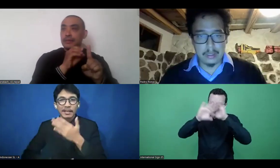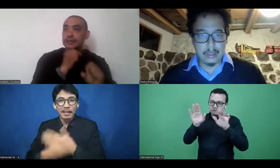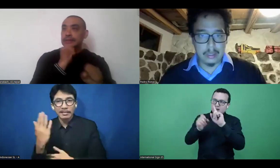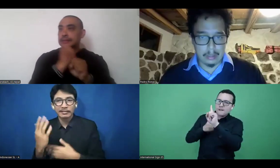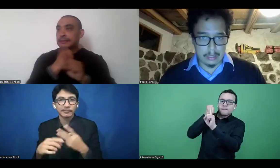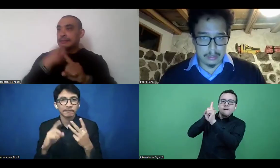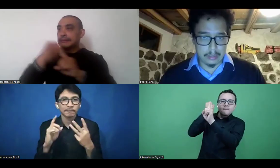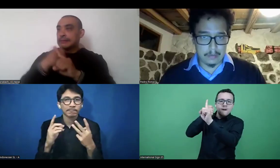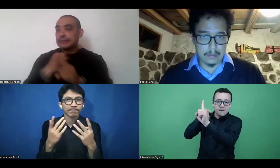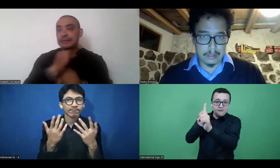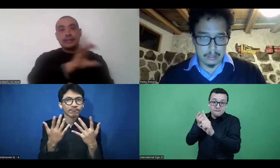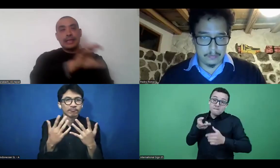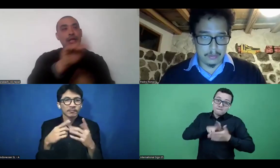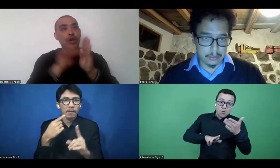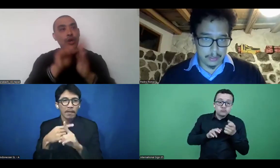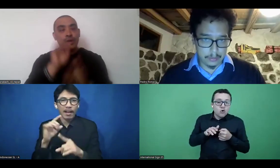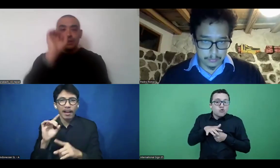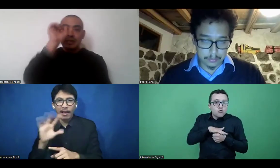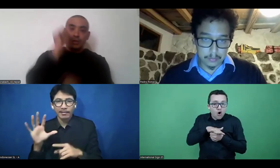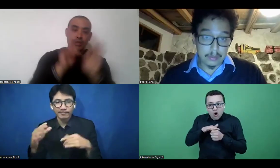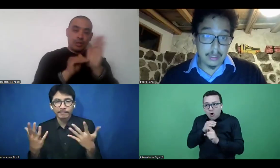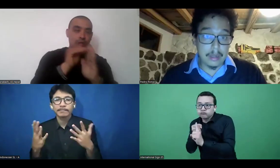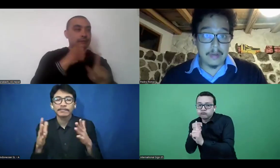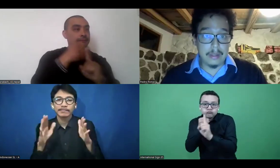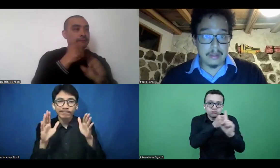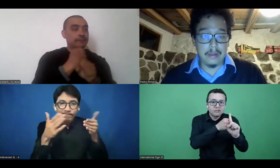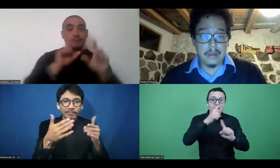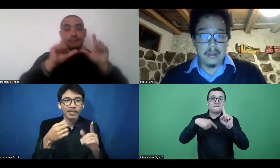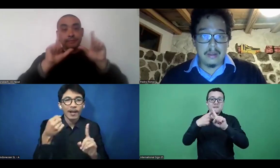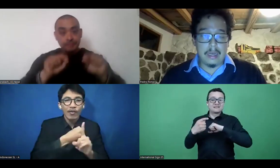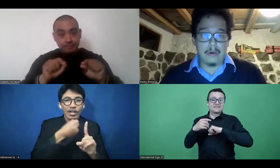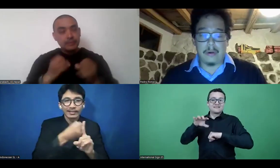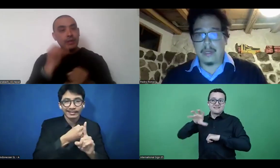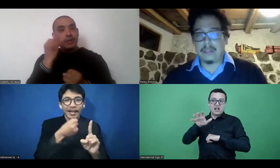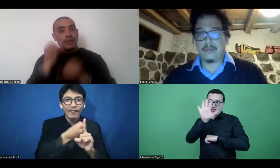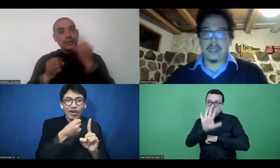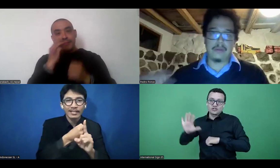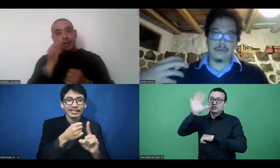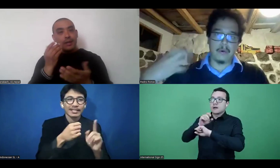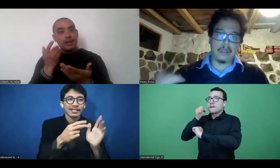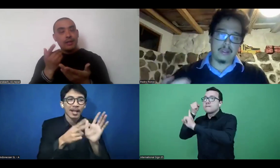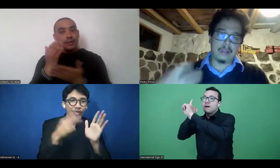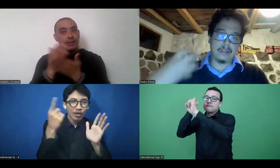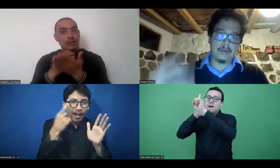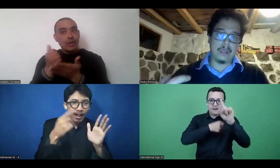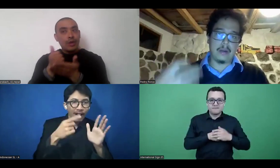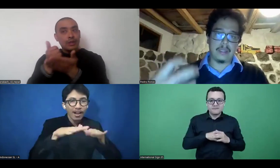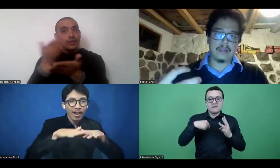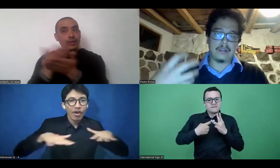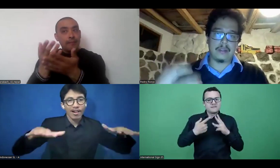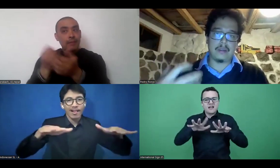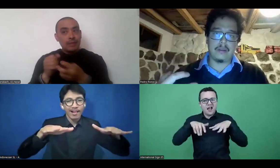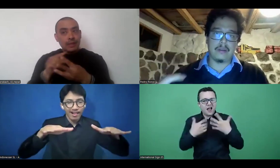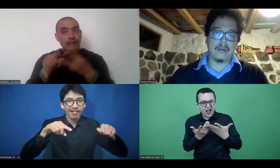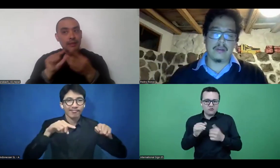local and national levels in each of their countries. And finally, how grantees were able to work in these 3